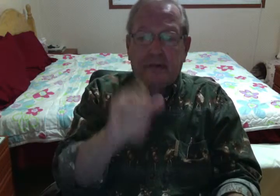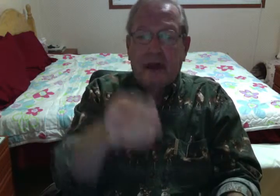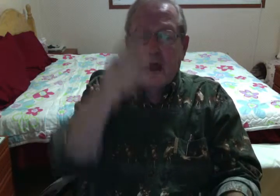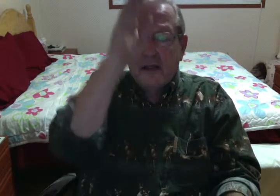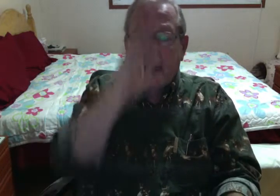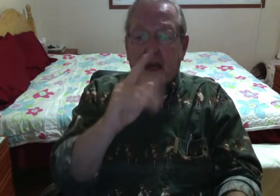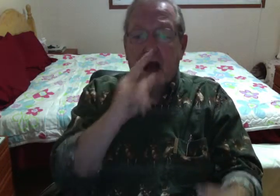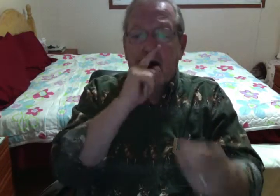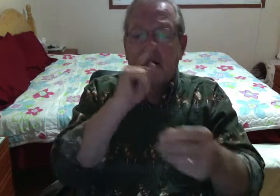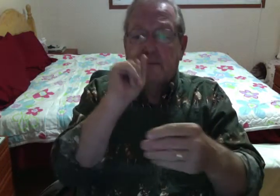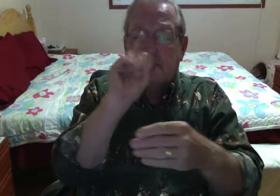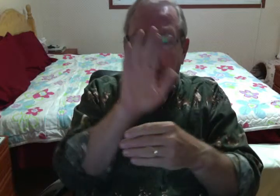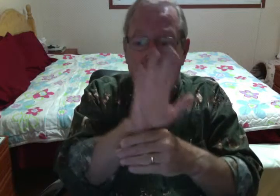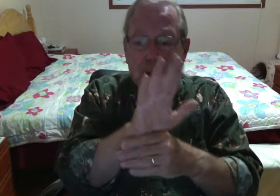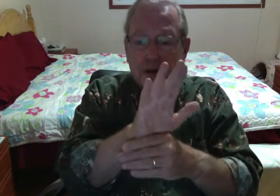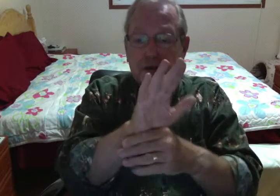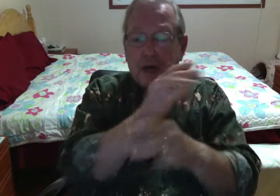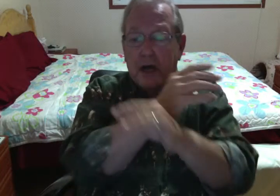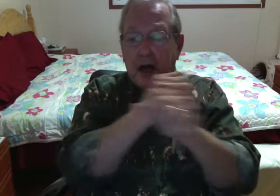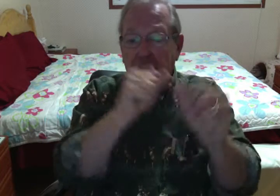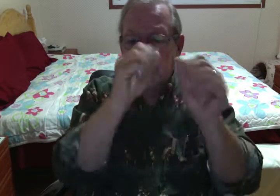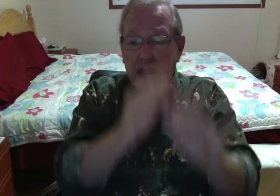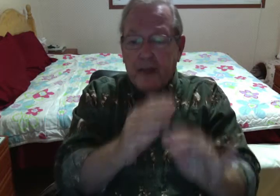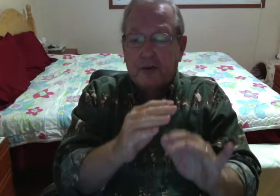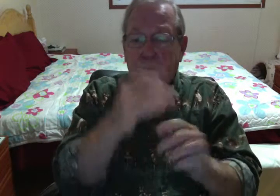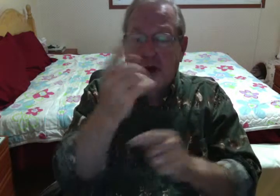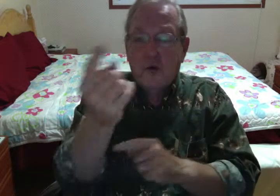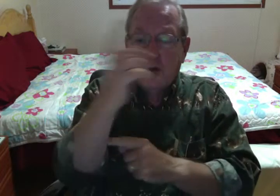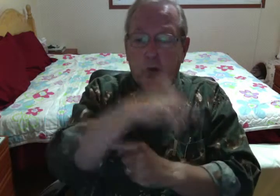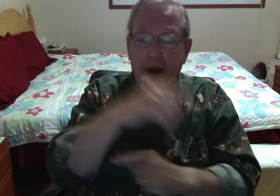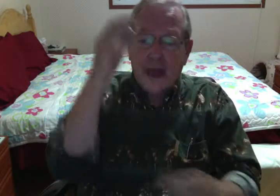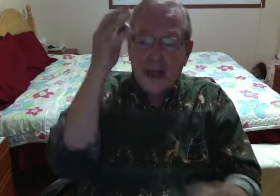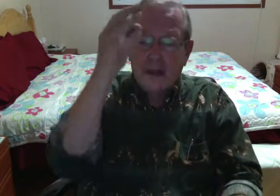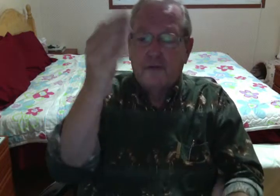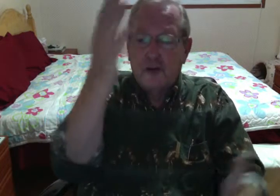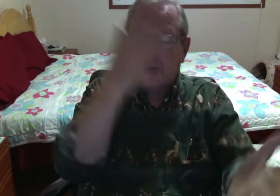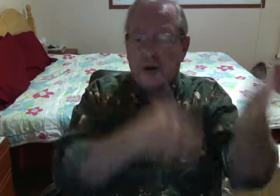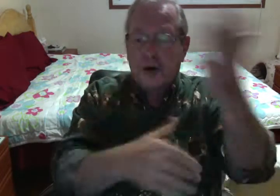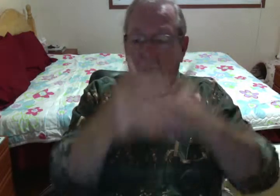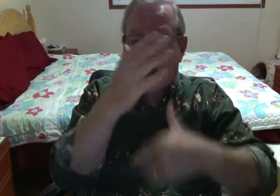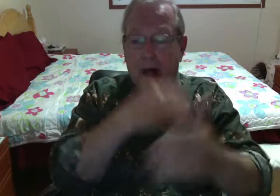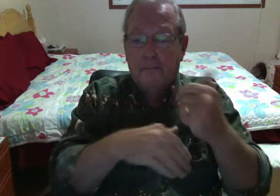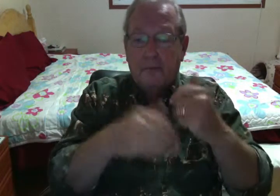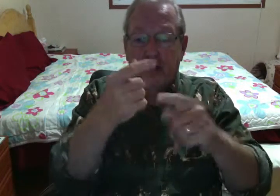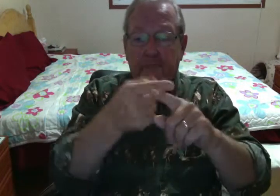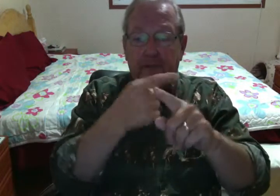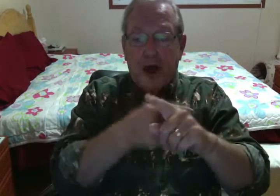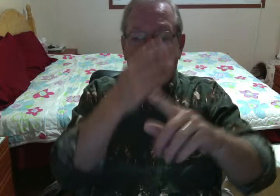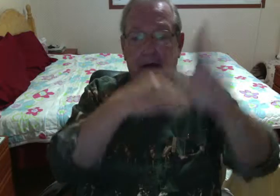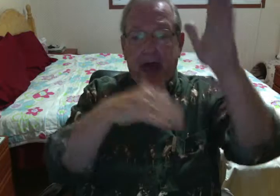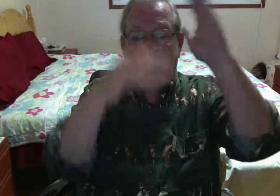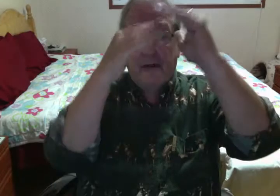that God promised a Savior would one day in the future come from heaven